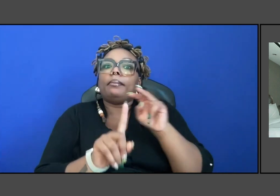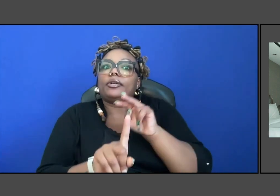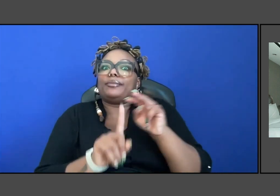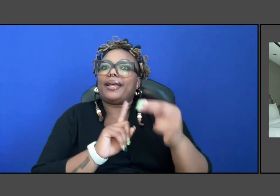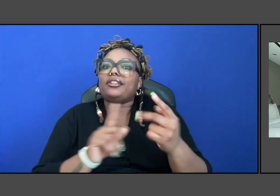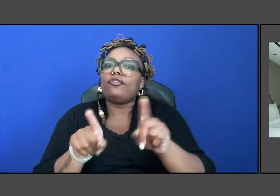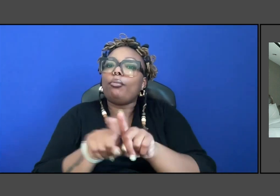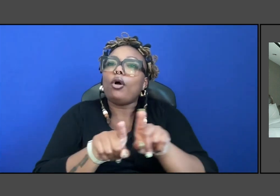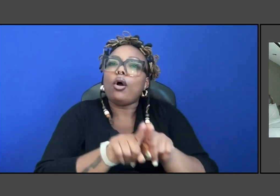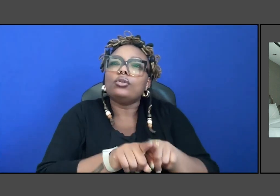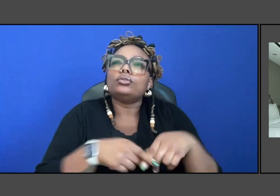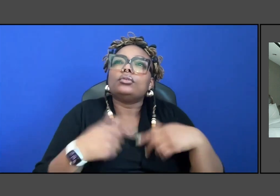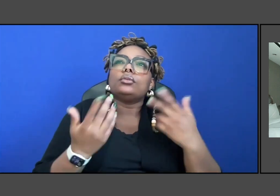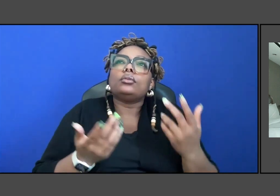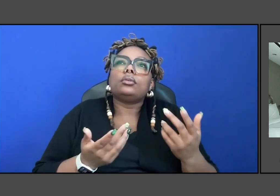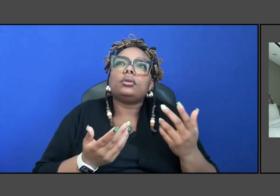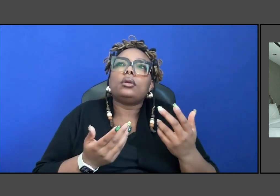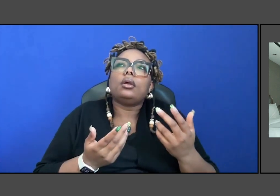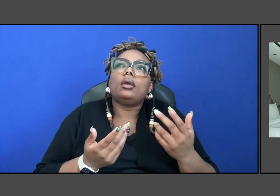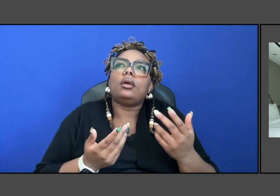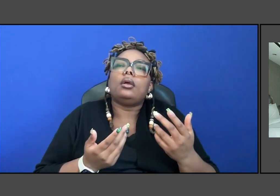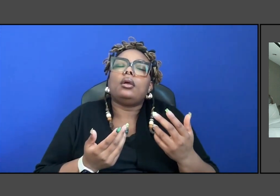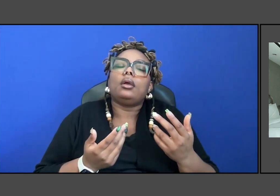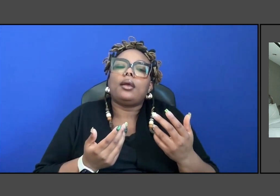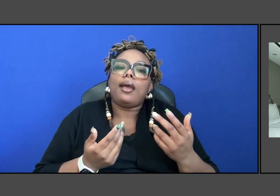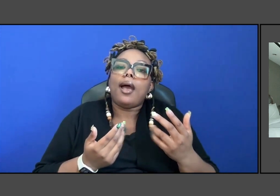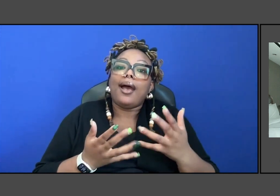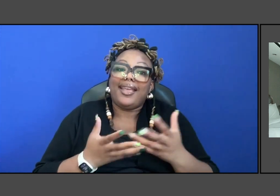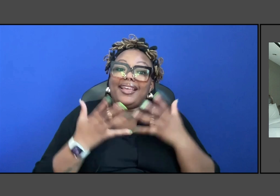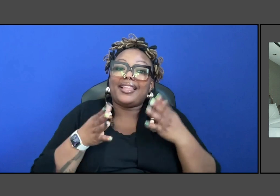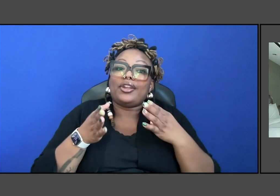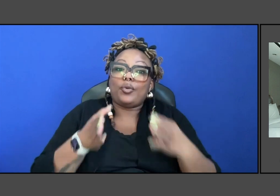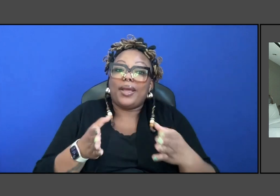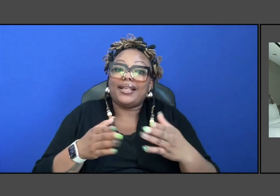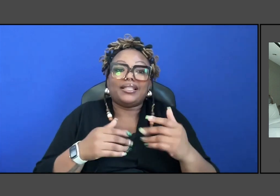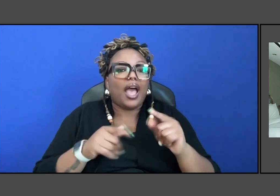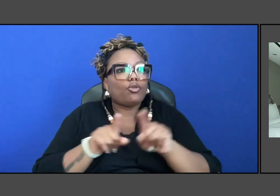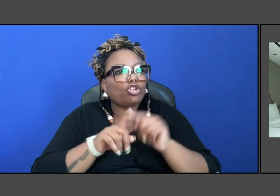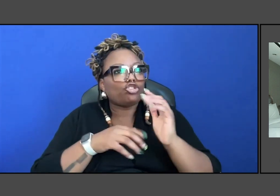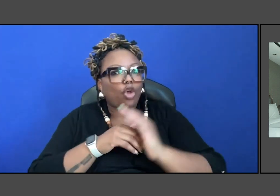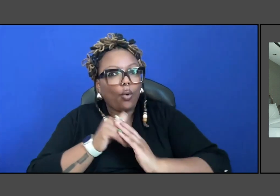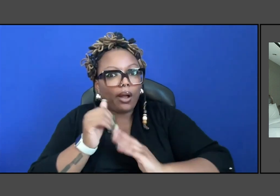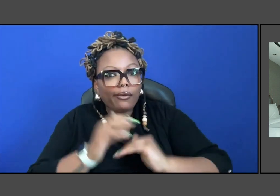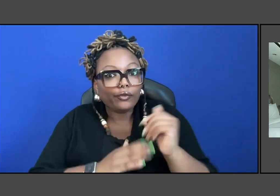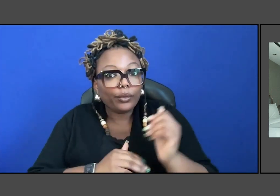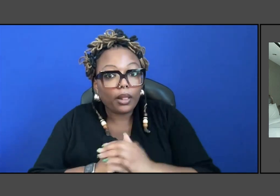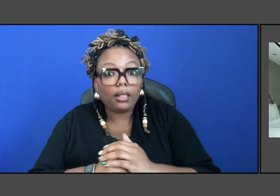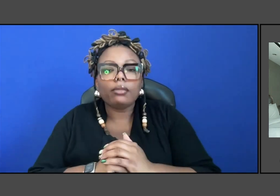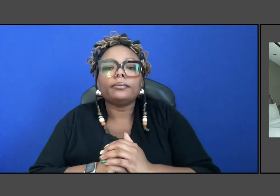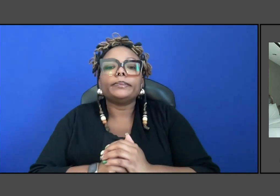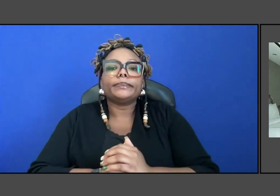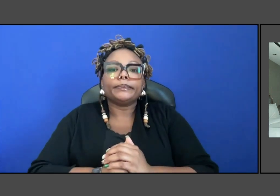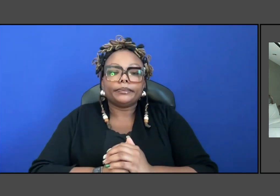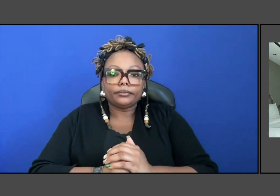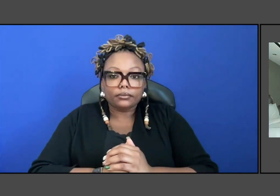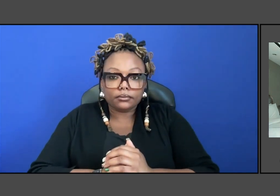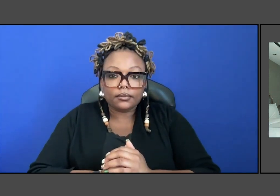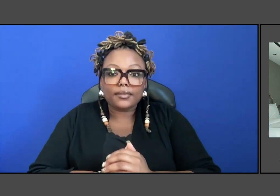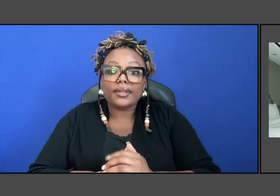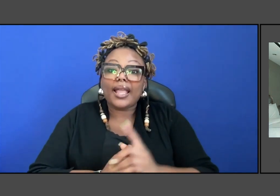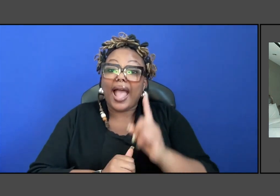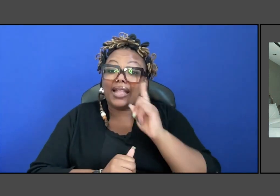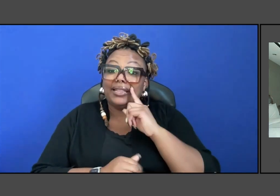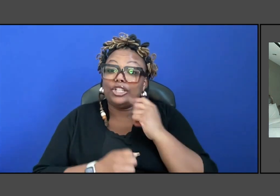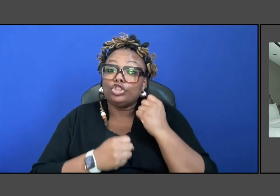also in a lot of ways, very comfortable. And also, I think it strengthened me and gave